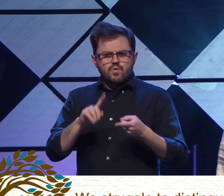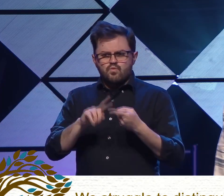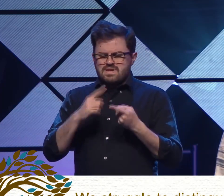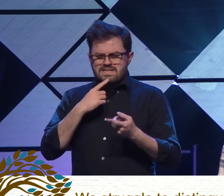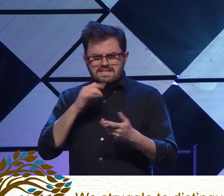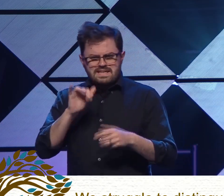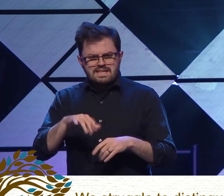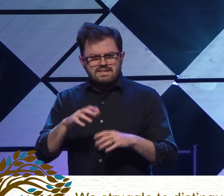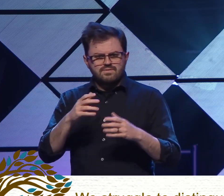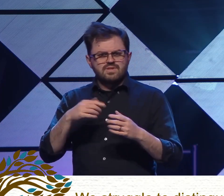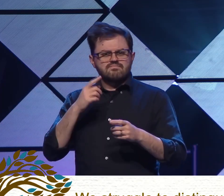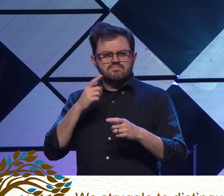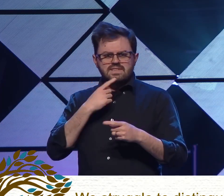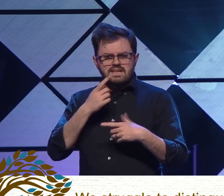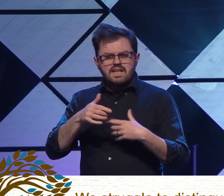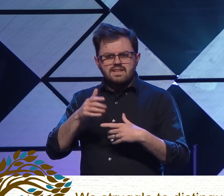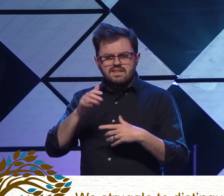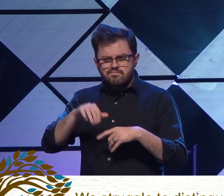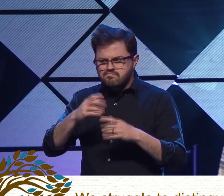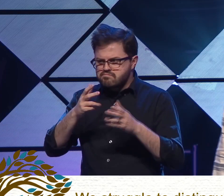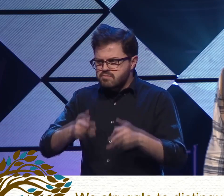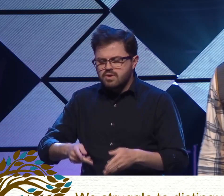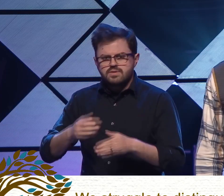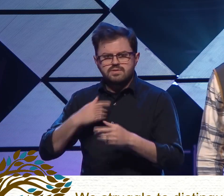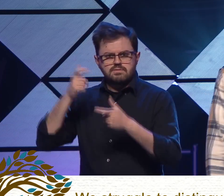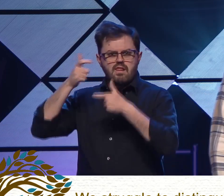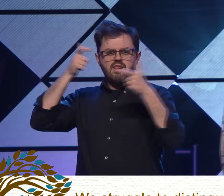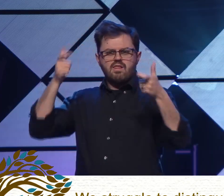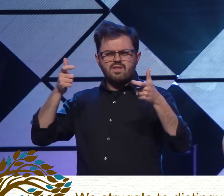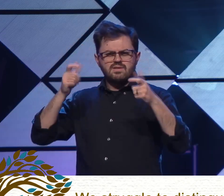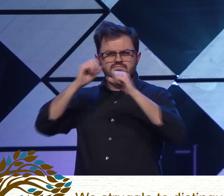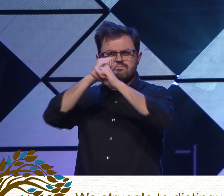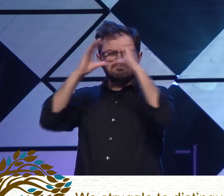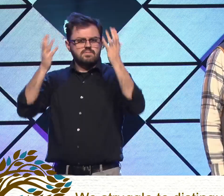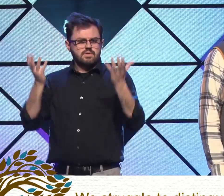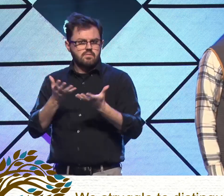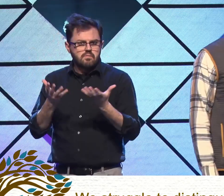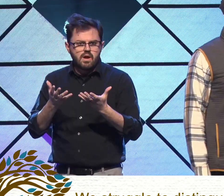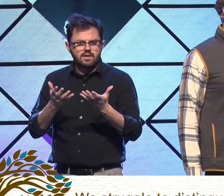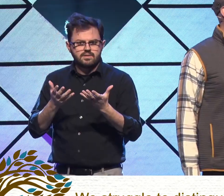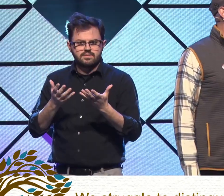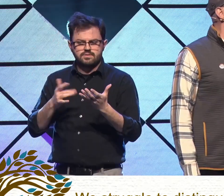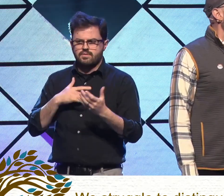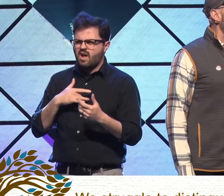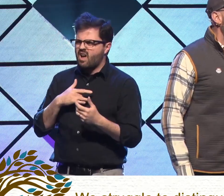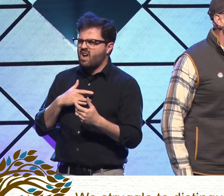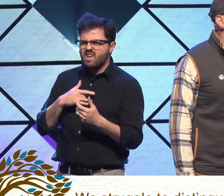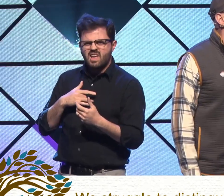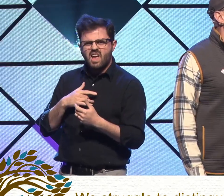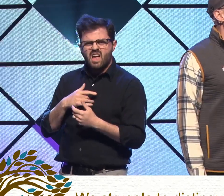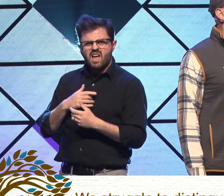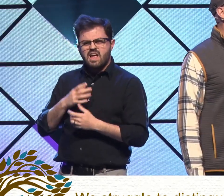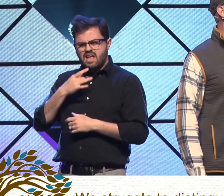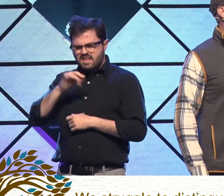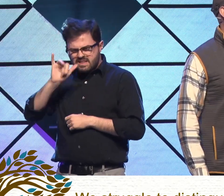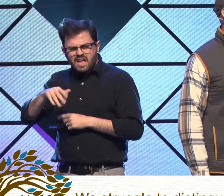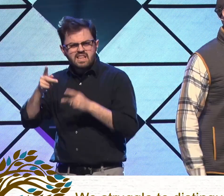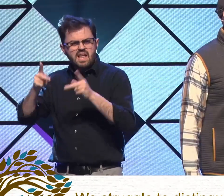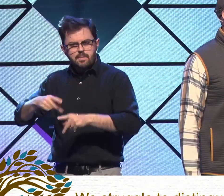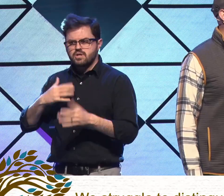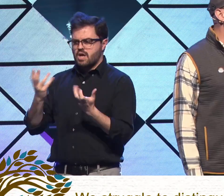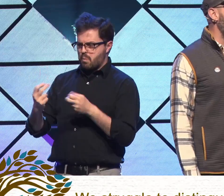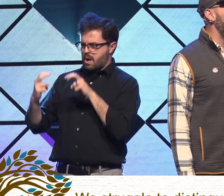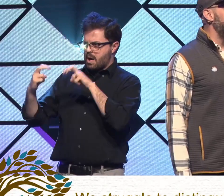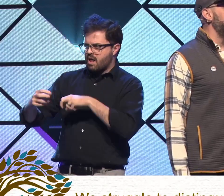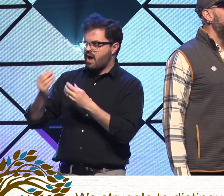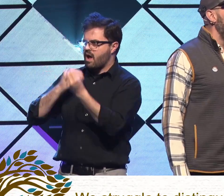when you think of that person, right? Do you think to yourself, oh, I want to have lunch with them? I hope for our lunch